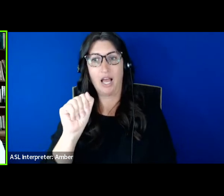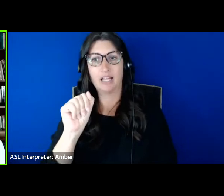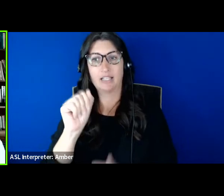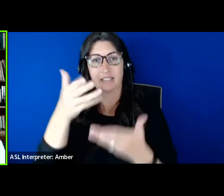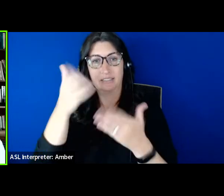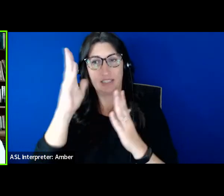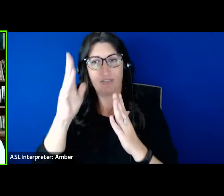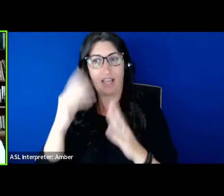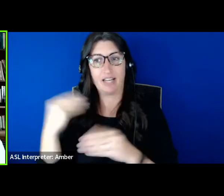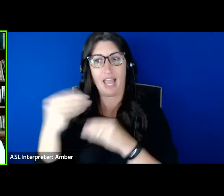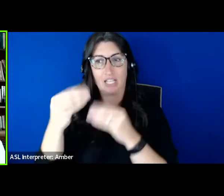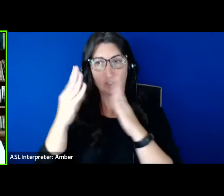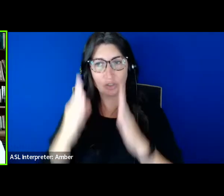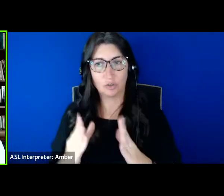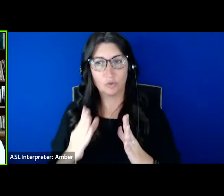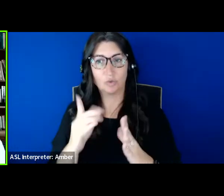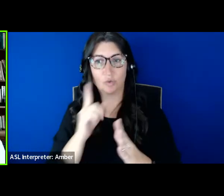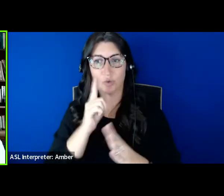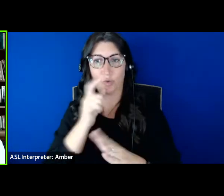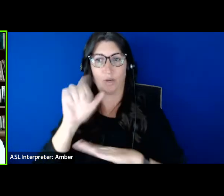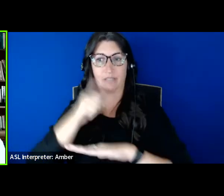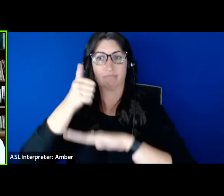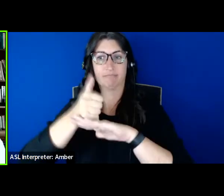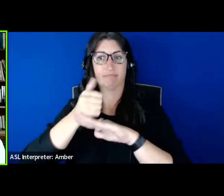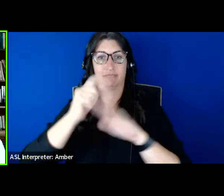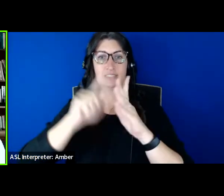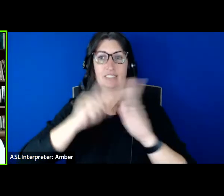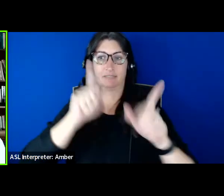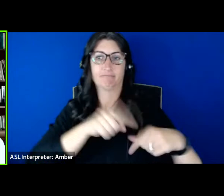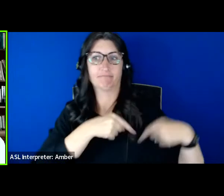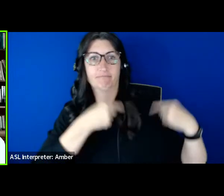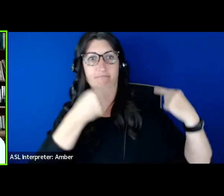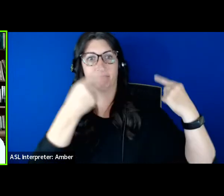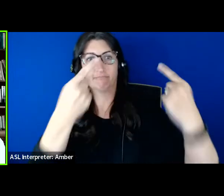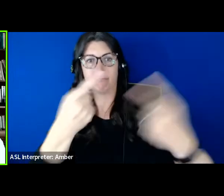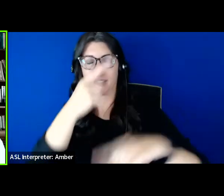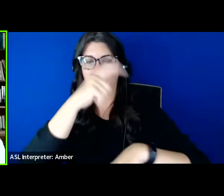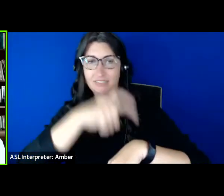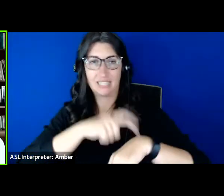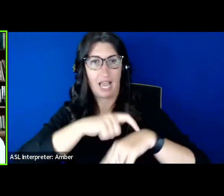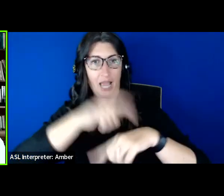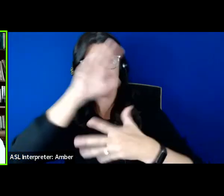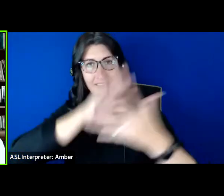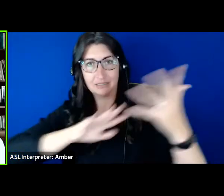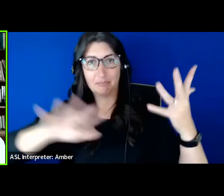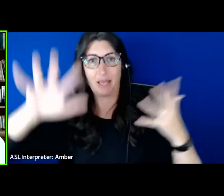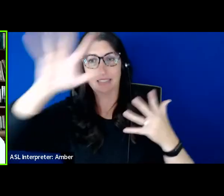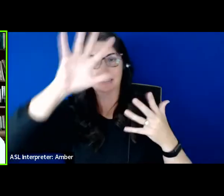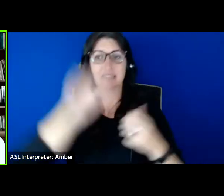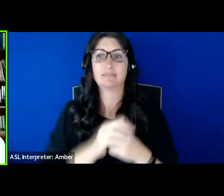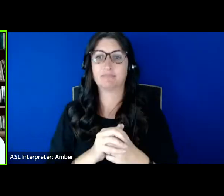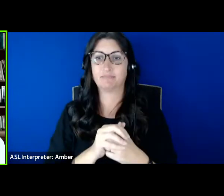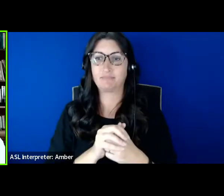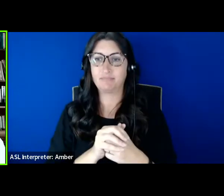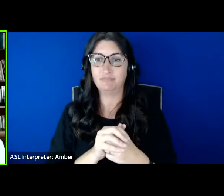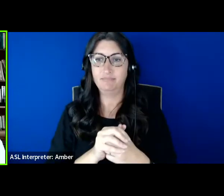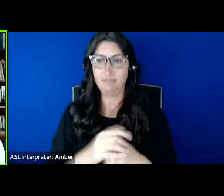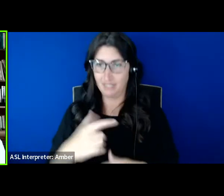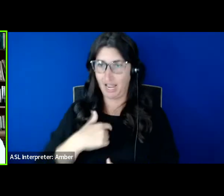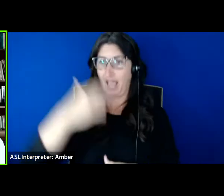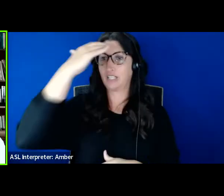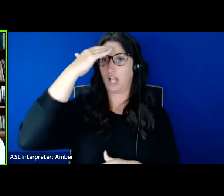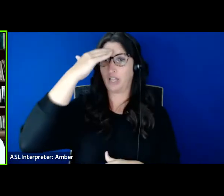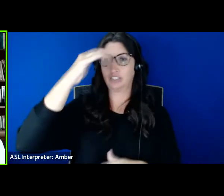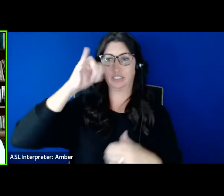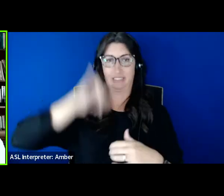since the beginning of time and space. And I acknowledge these tapu so that I may be permitted or given permission